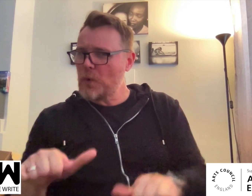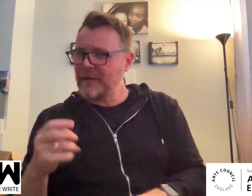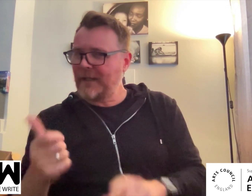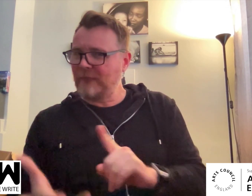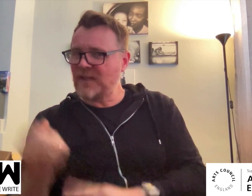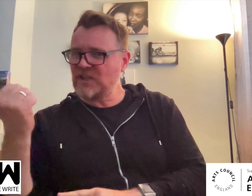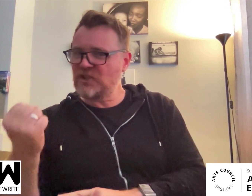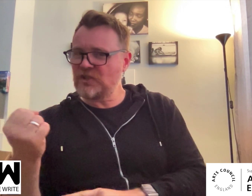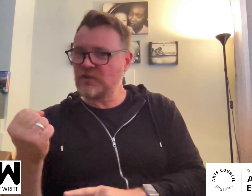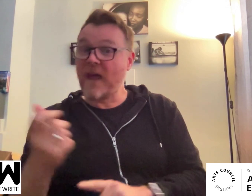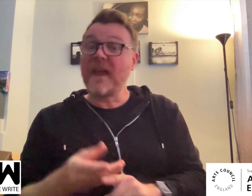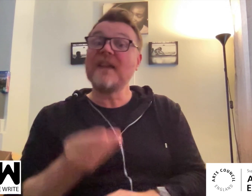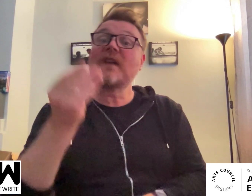feel like your film's almost done.